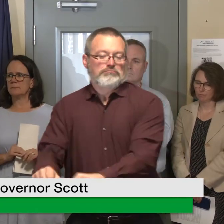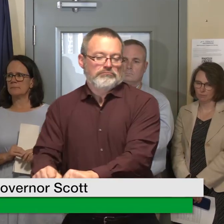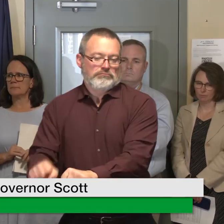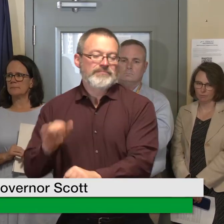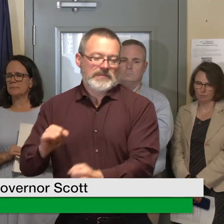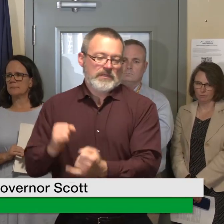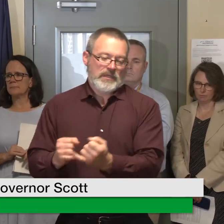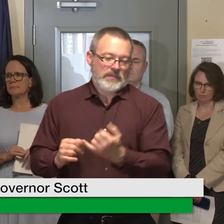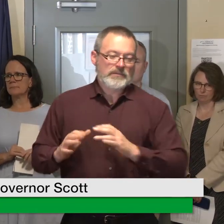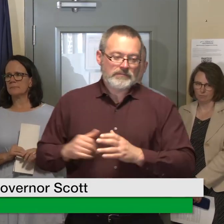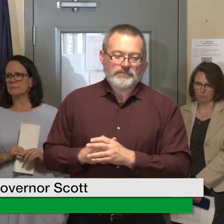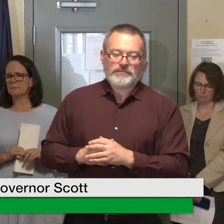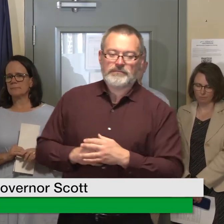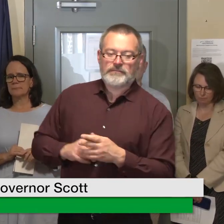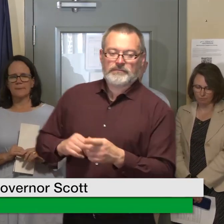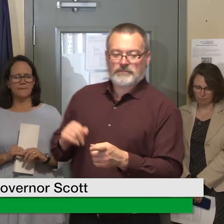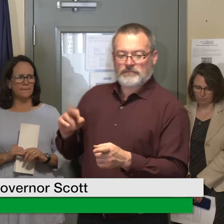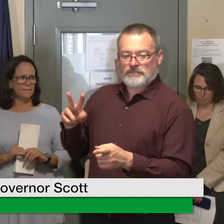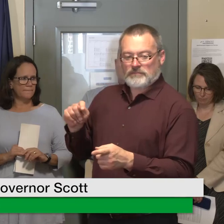Express.